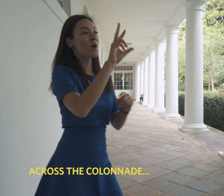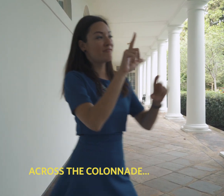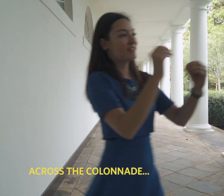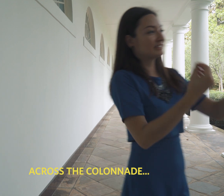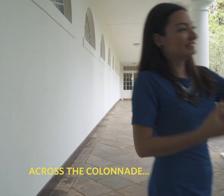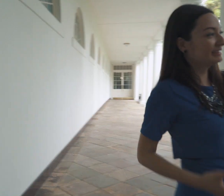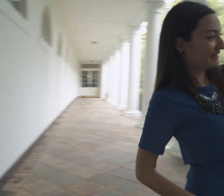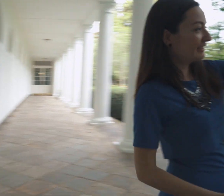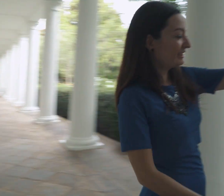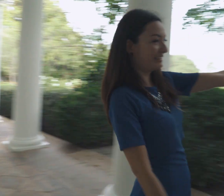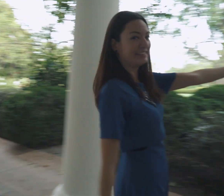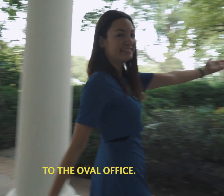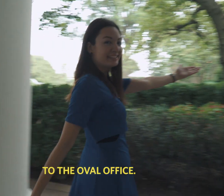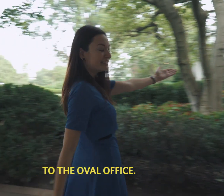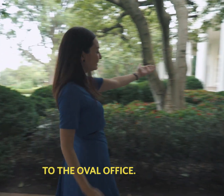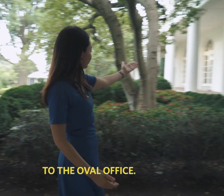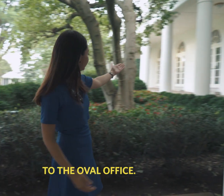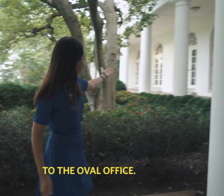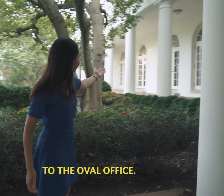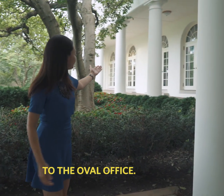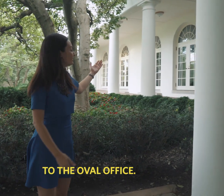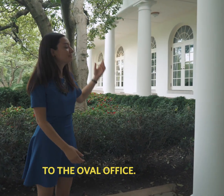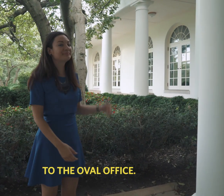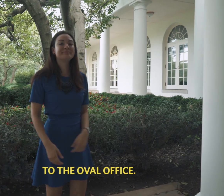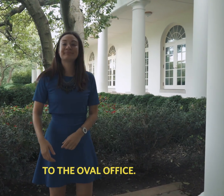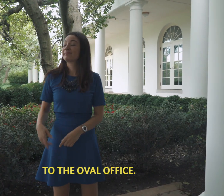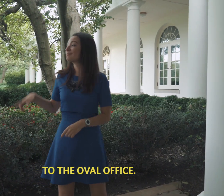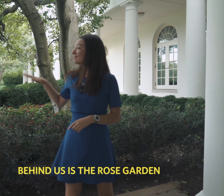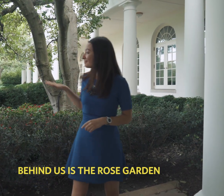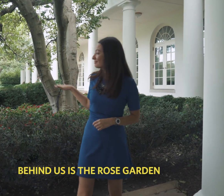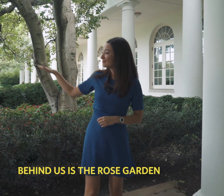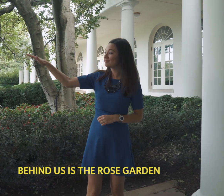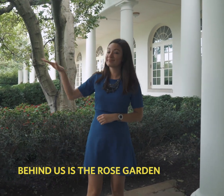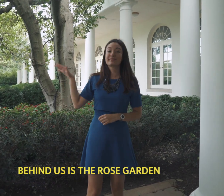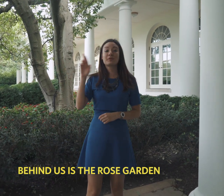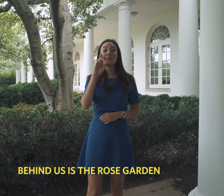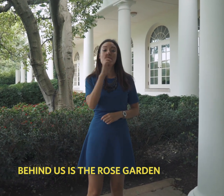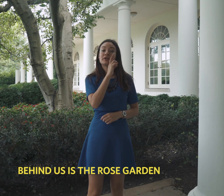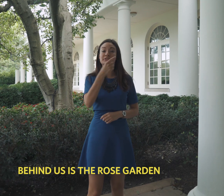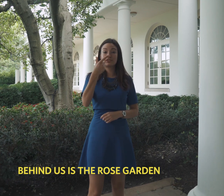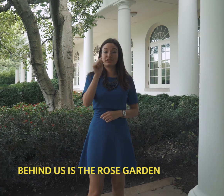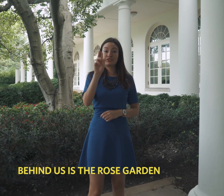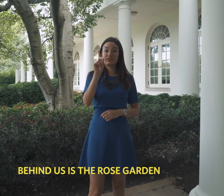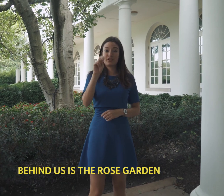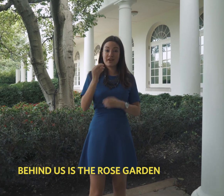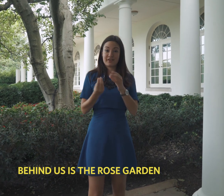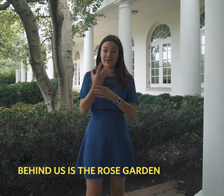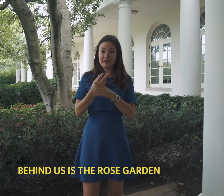to the right to where the colonnade turns. To the Oval Office. Behind us is the Rose Garden. Lush green trees,